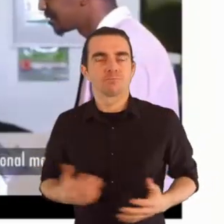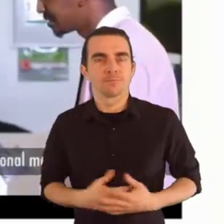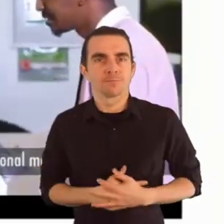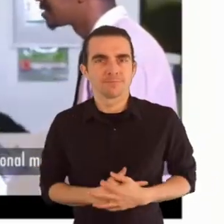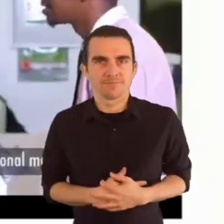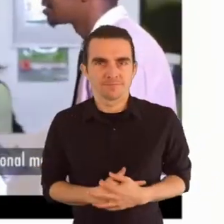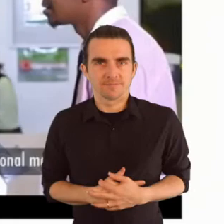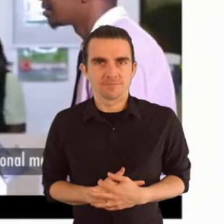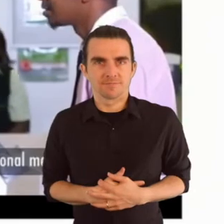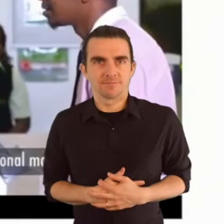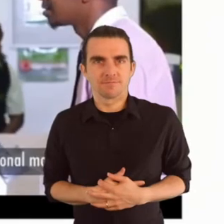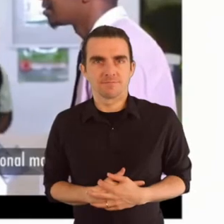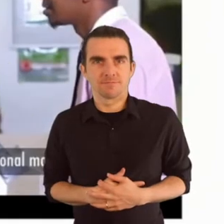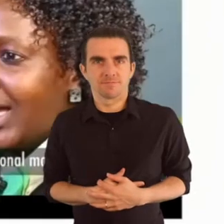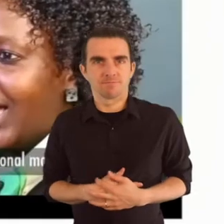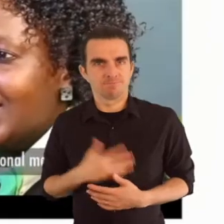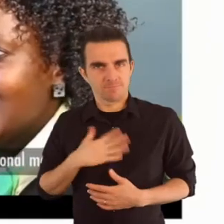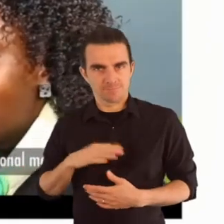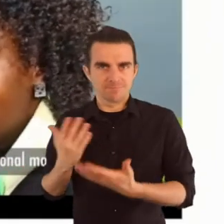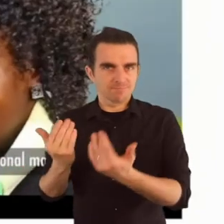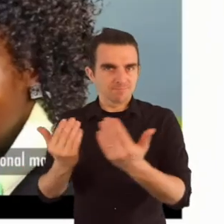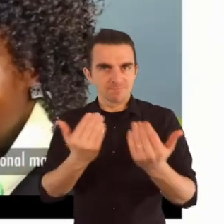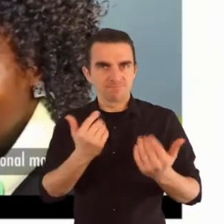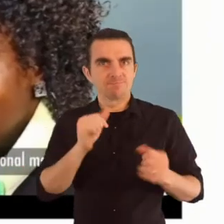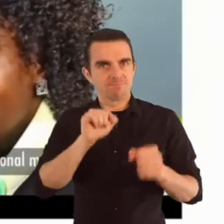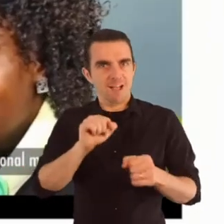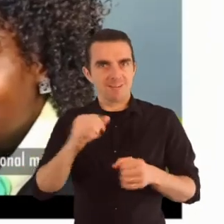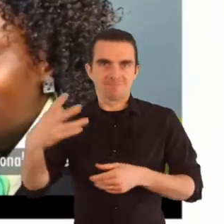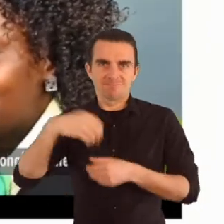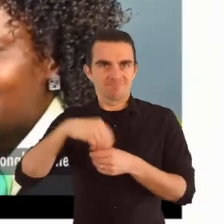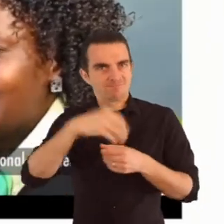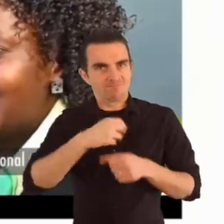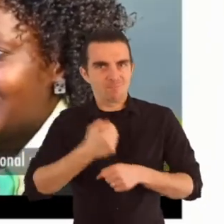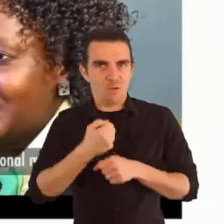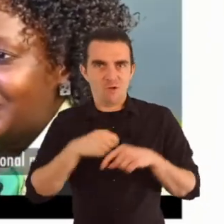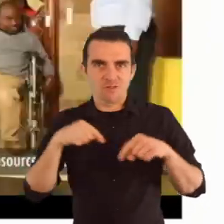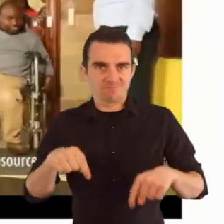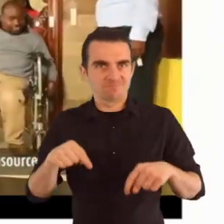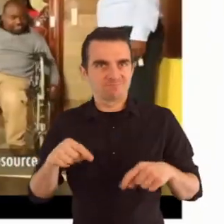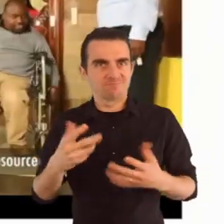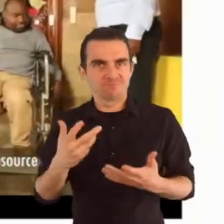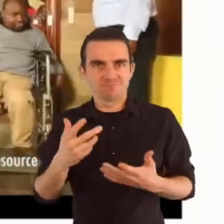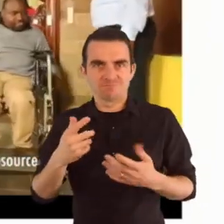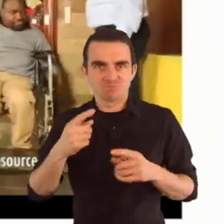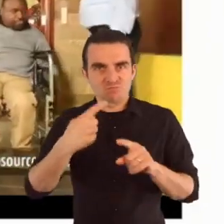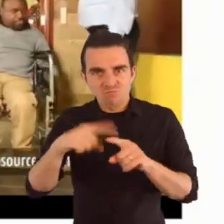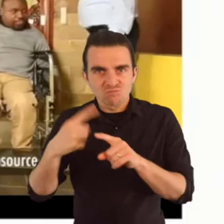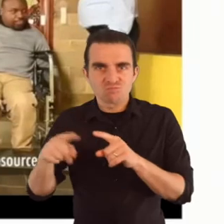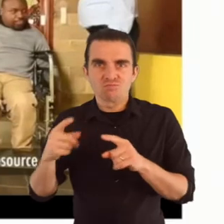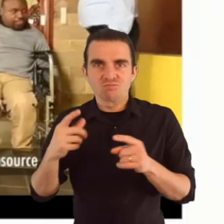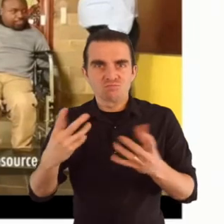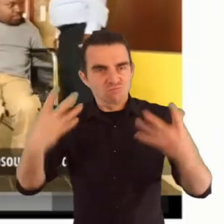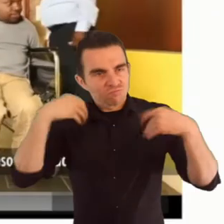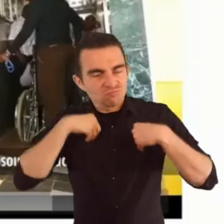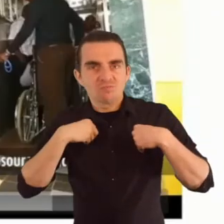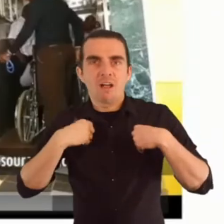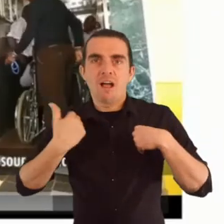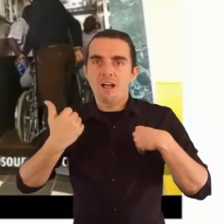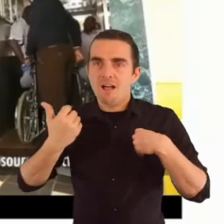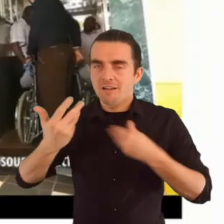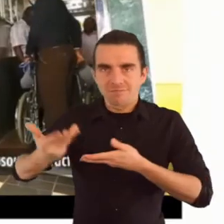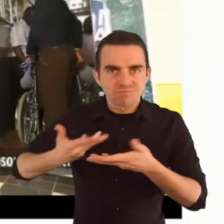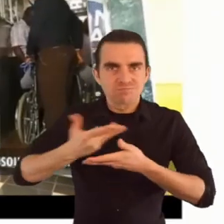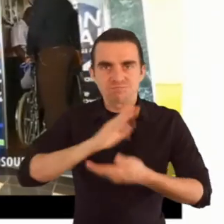be served and delighted in a professional manner. I'd like to encourage my fellow human